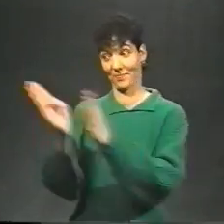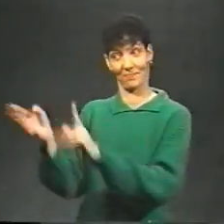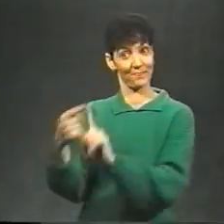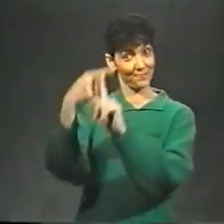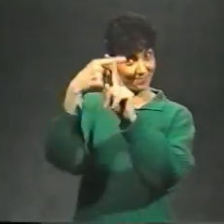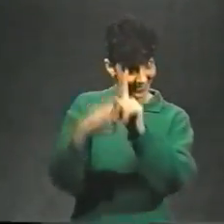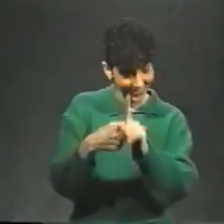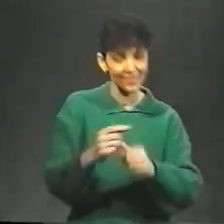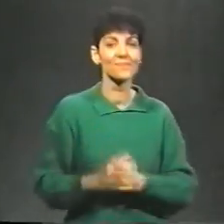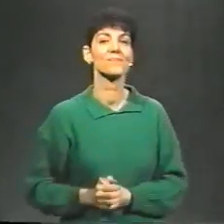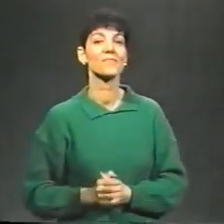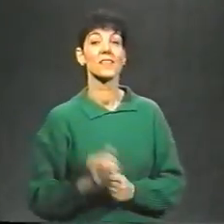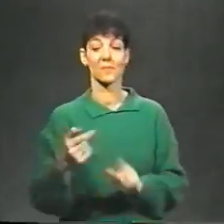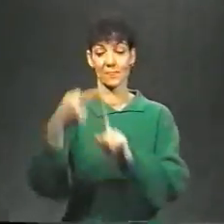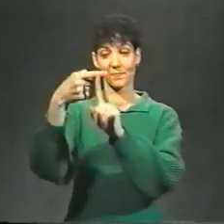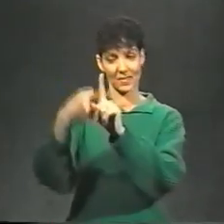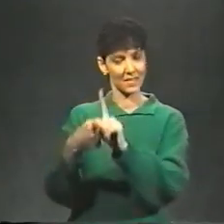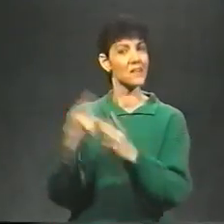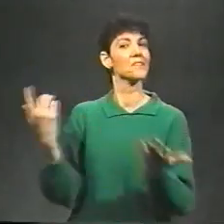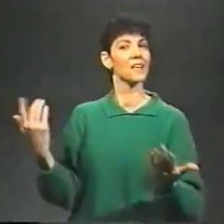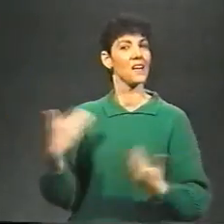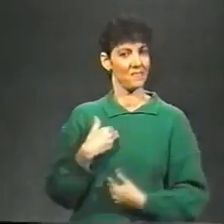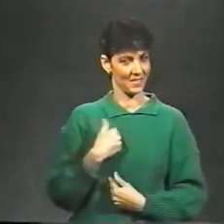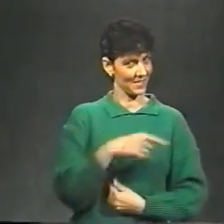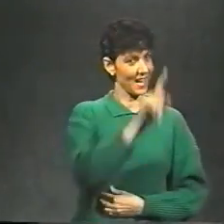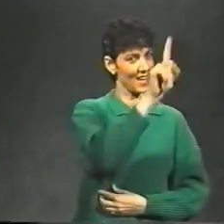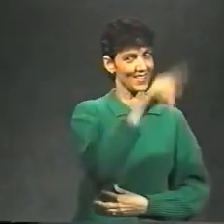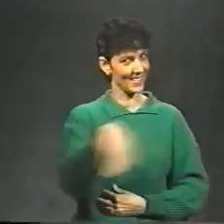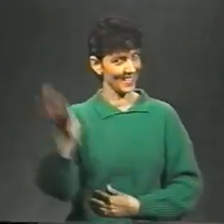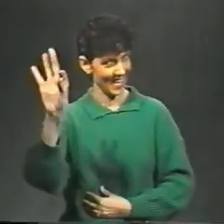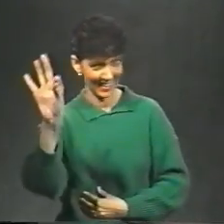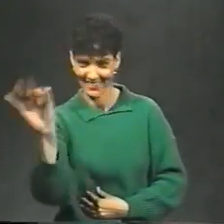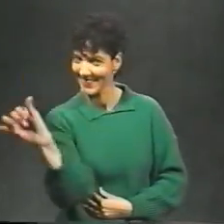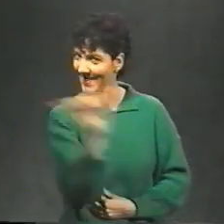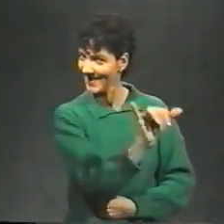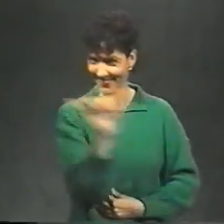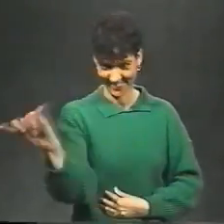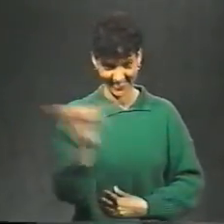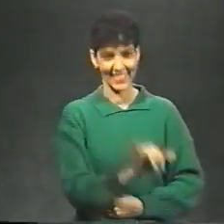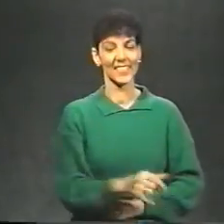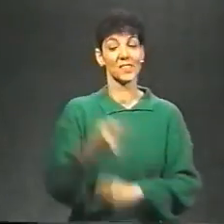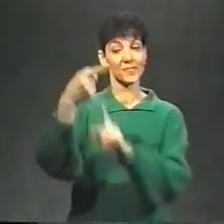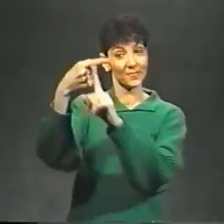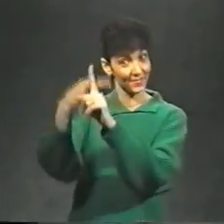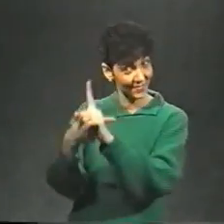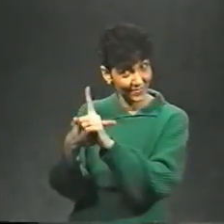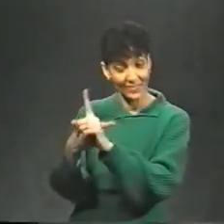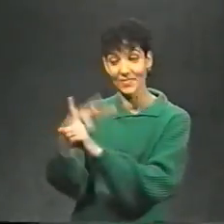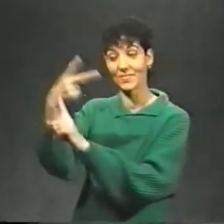Incorporating numbers into the sign for month follows the same pattern, limiting the combination 1 through